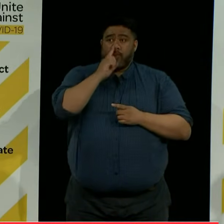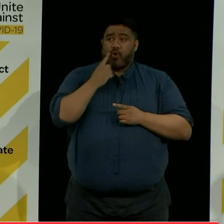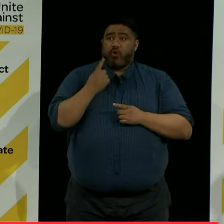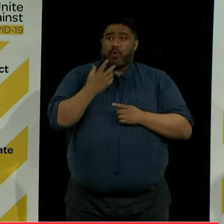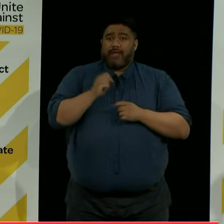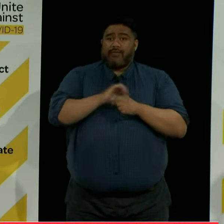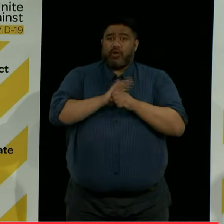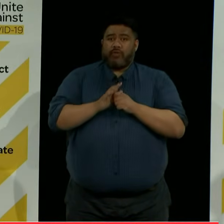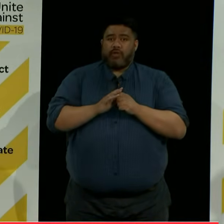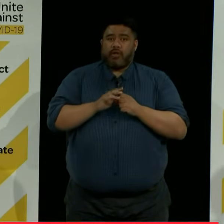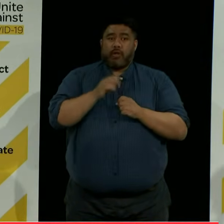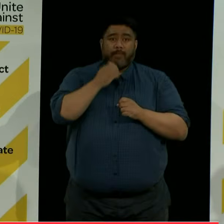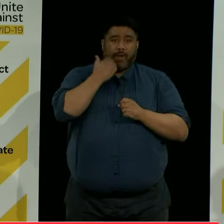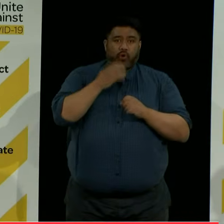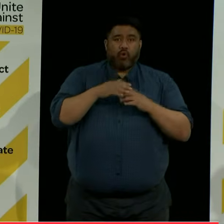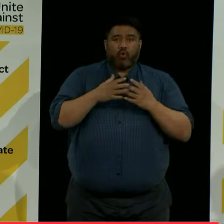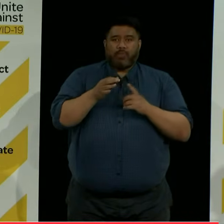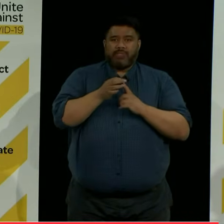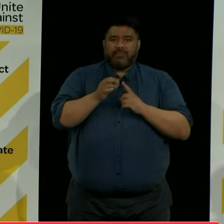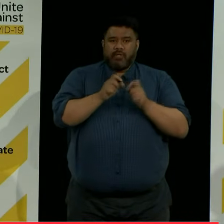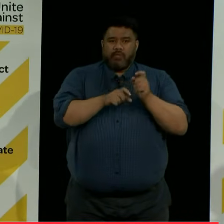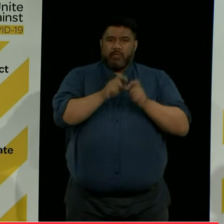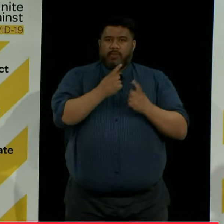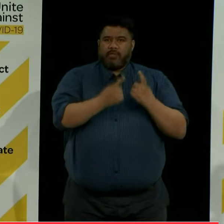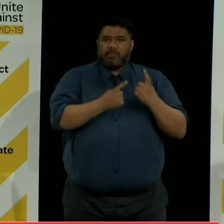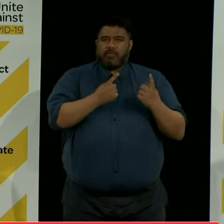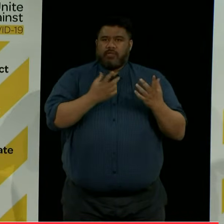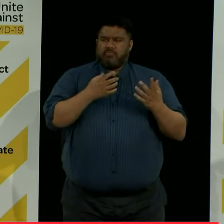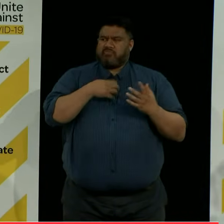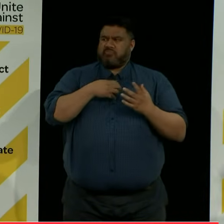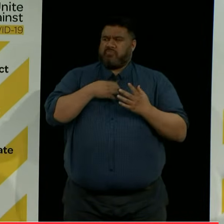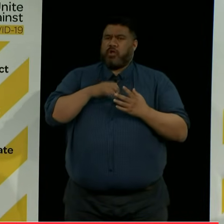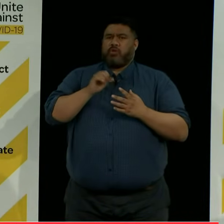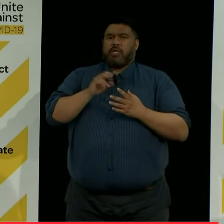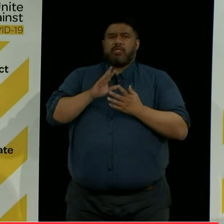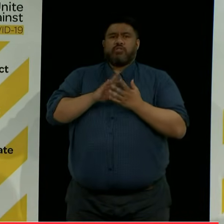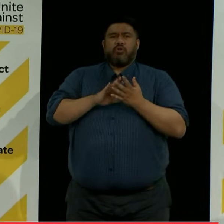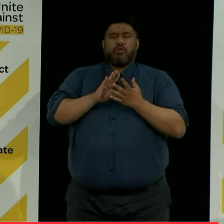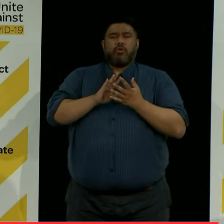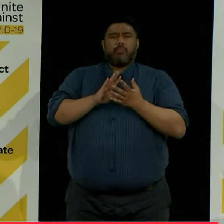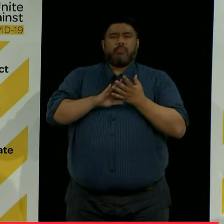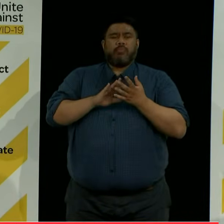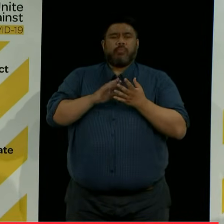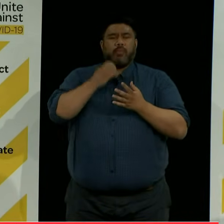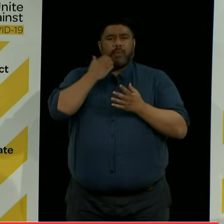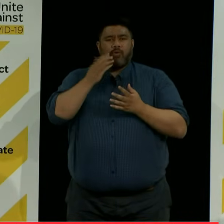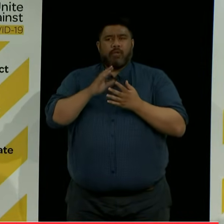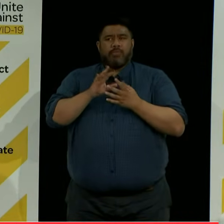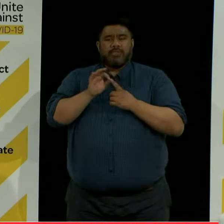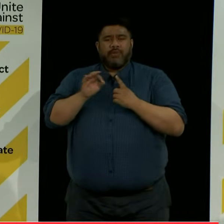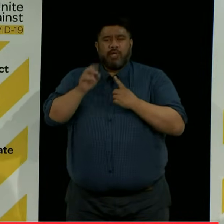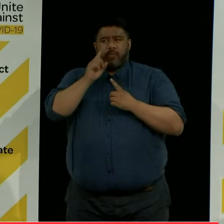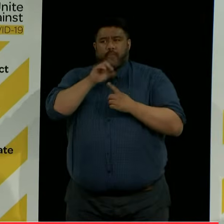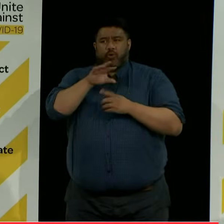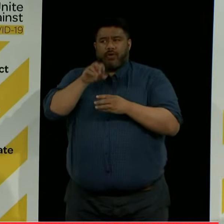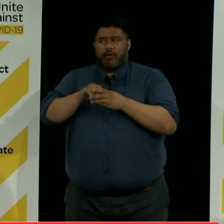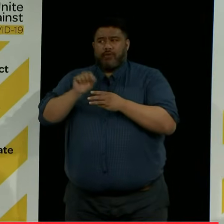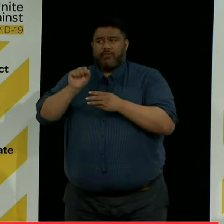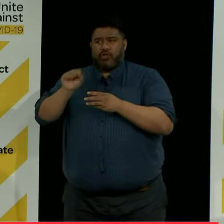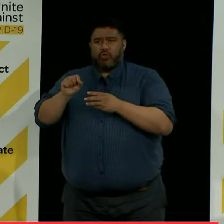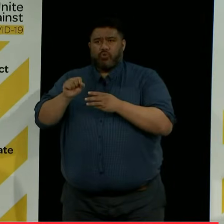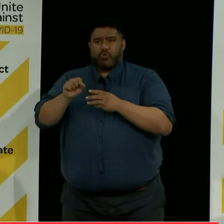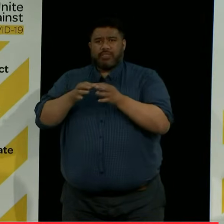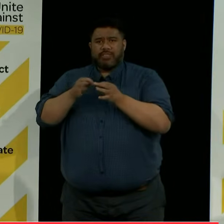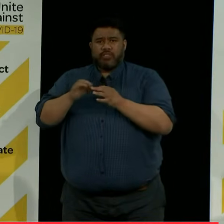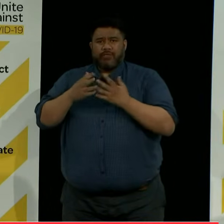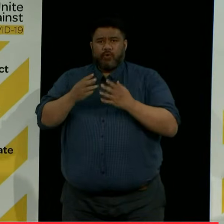Pasifika. What contribution did Māori and Pacific health experts have in the development of this roadmap, and what were some of the key